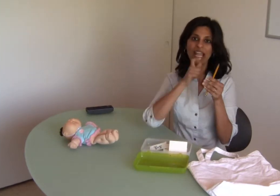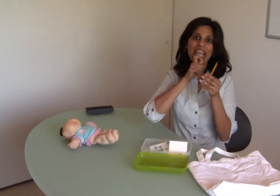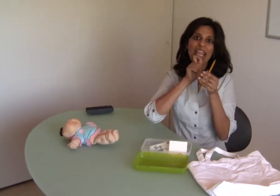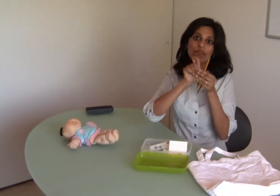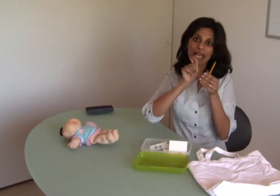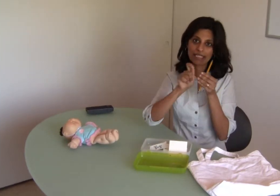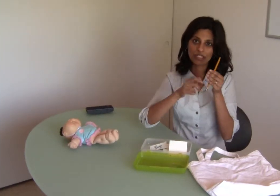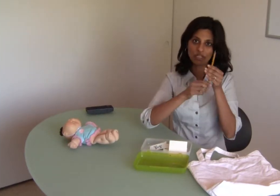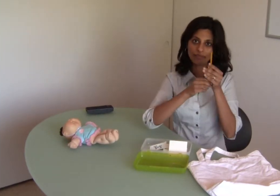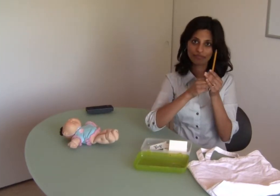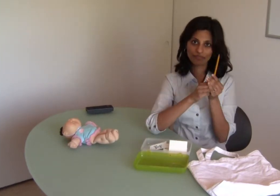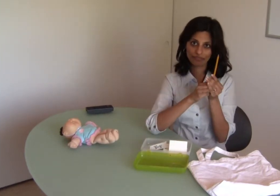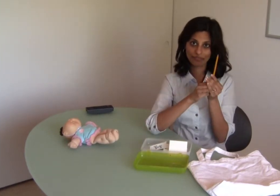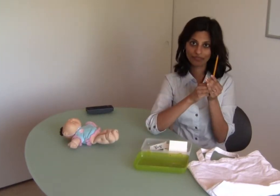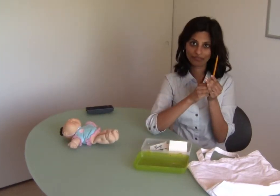A pencil.